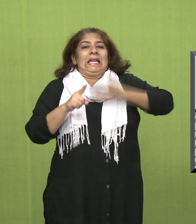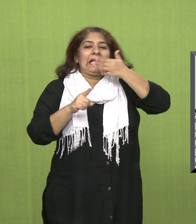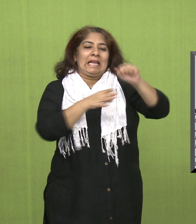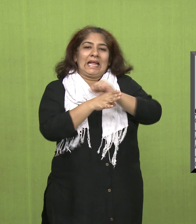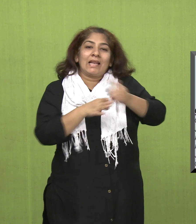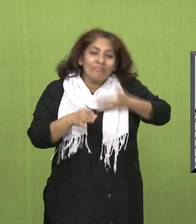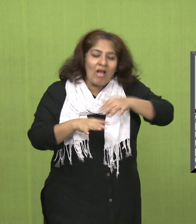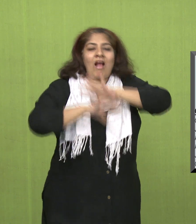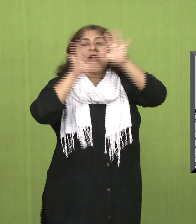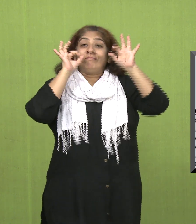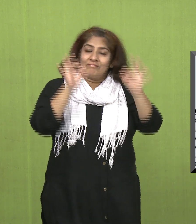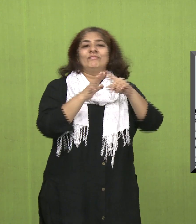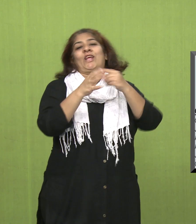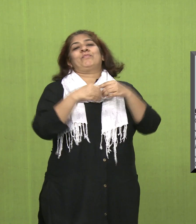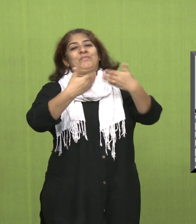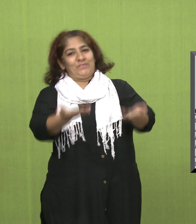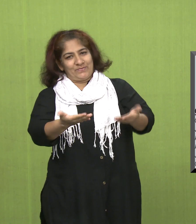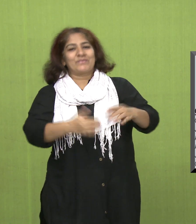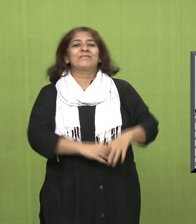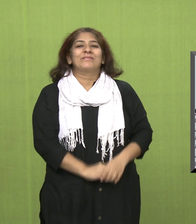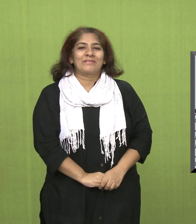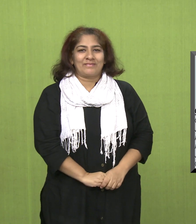case study and vestibule training.